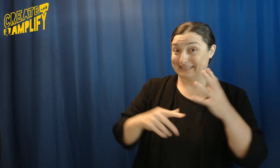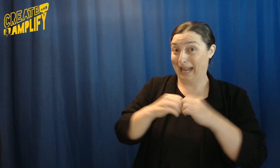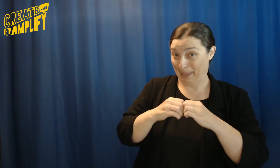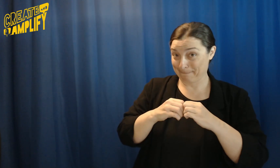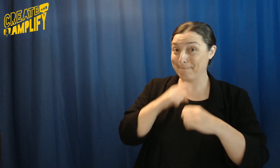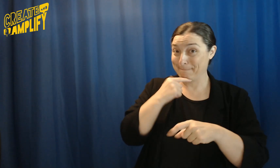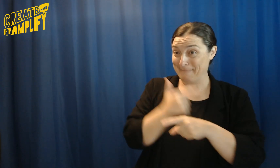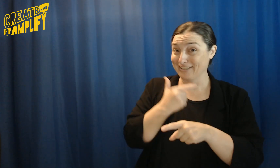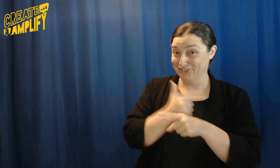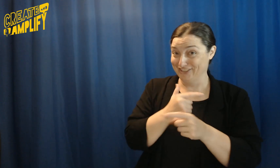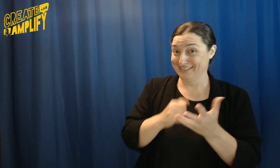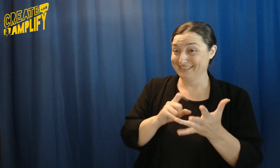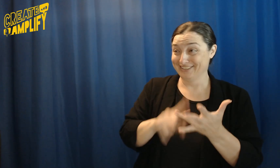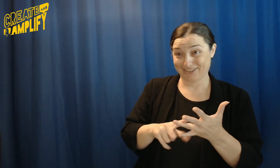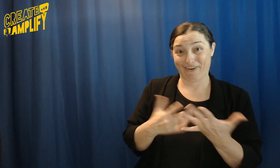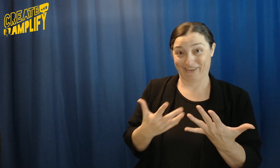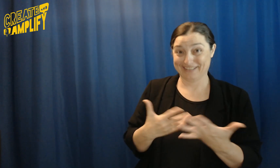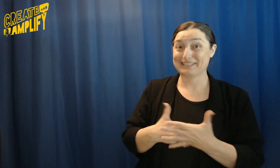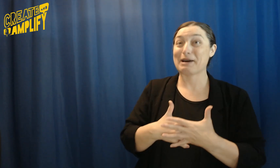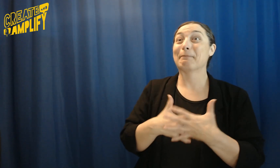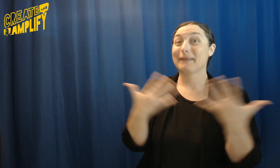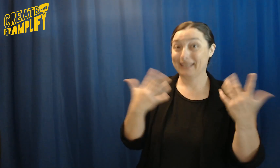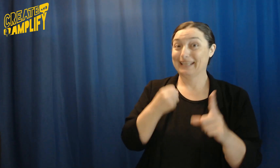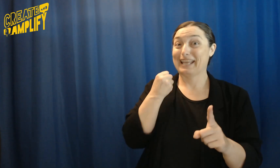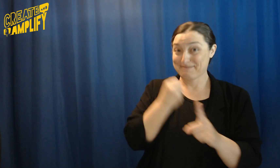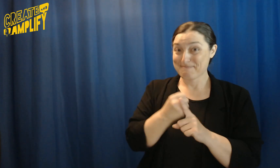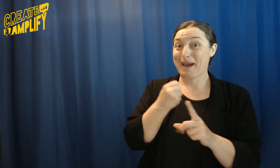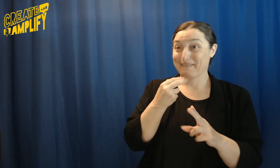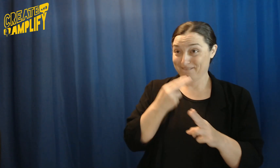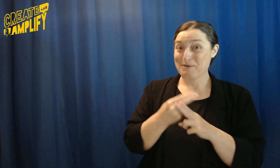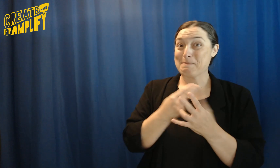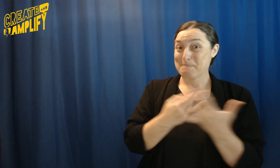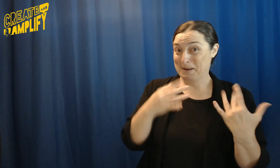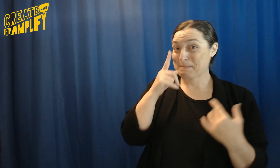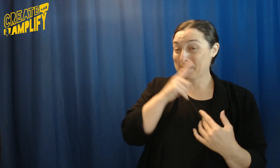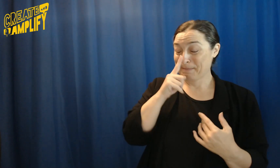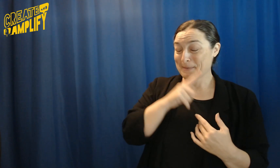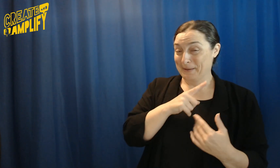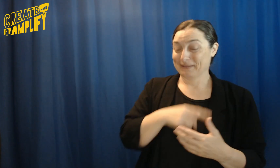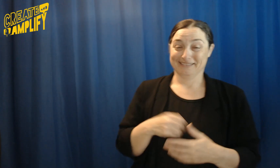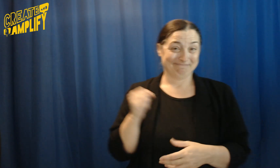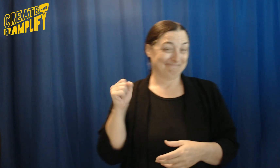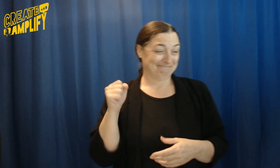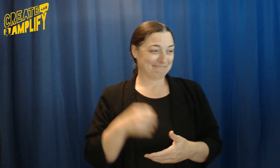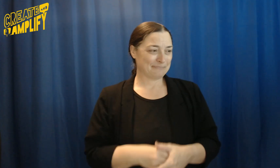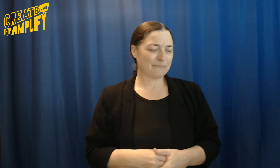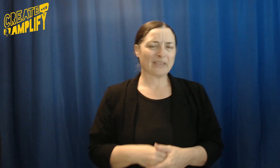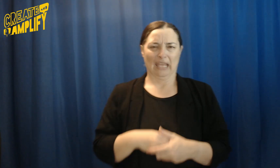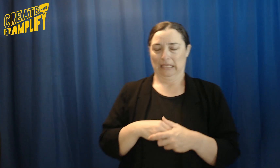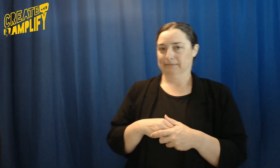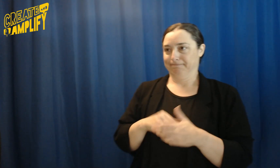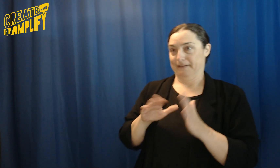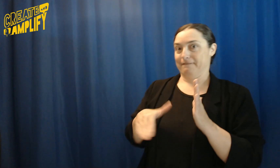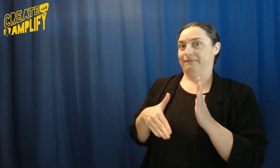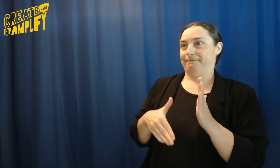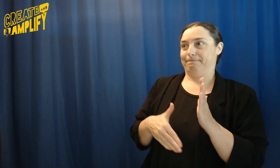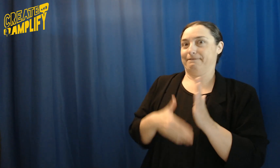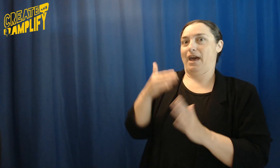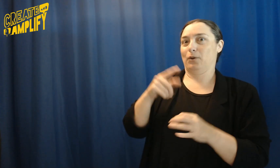it lives on. Yeah, totally. Just as one of the final questions, because I'm very aware of how much energy